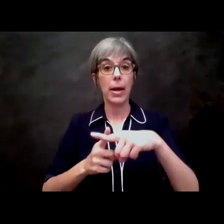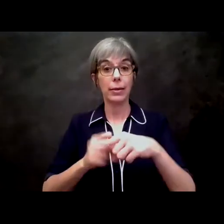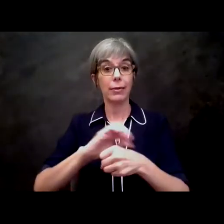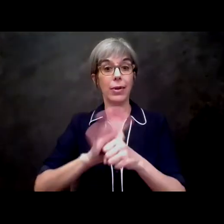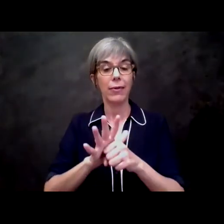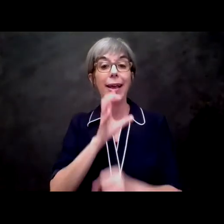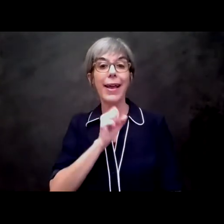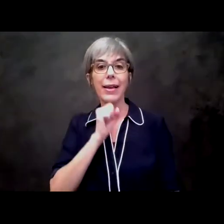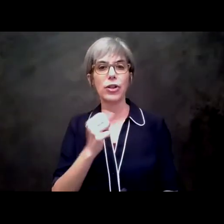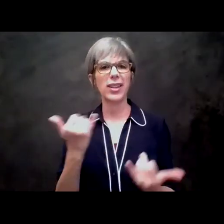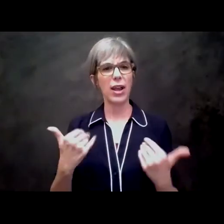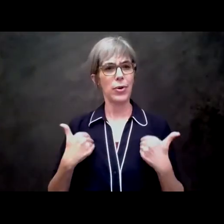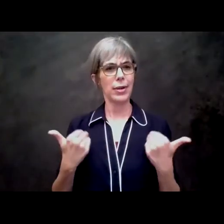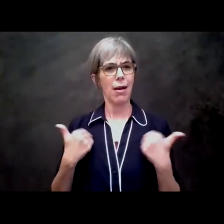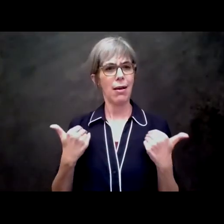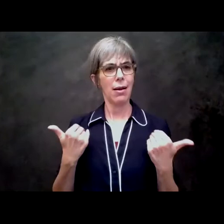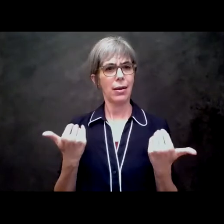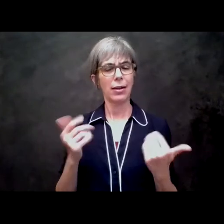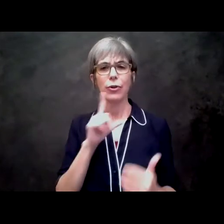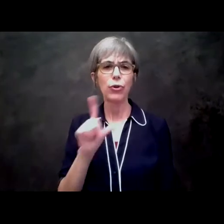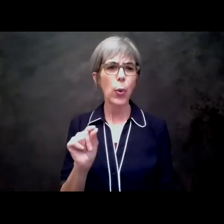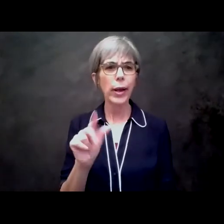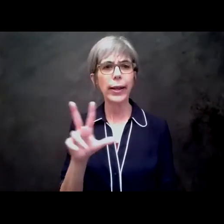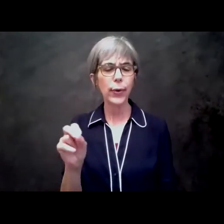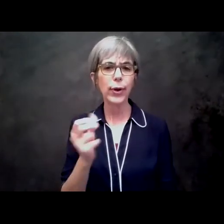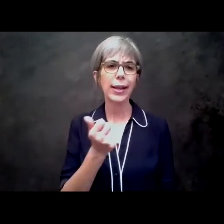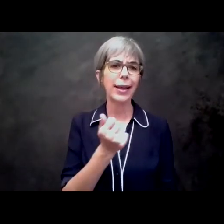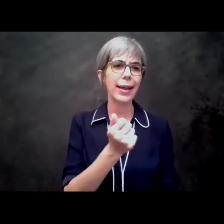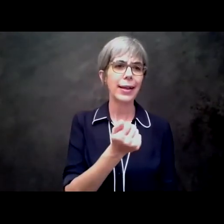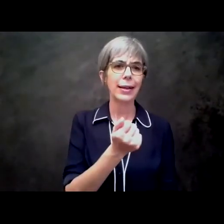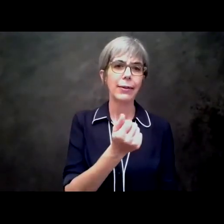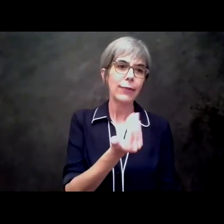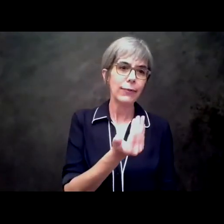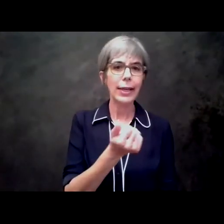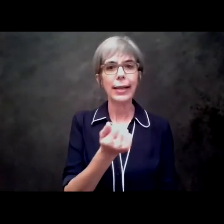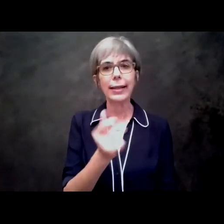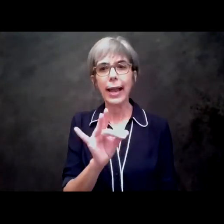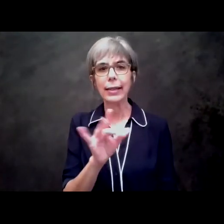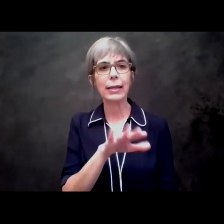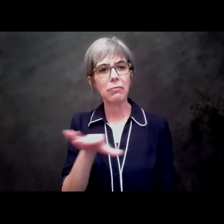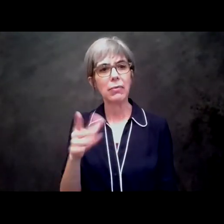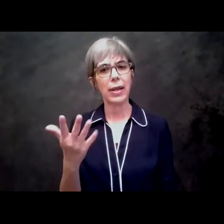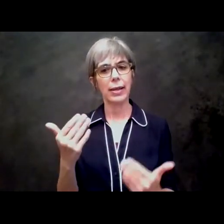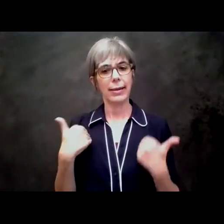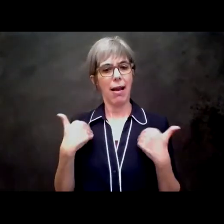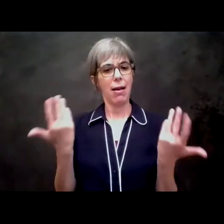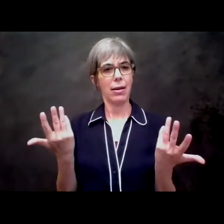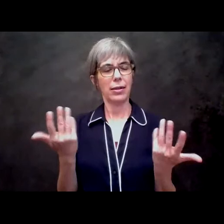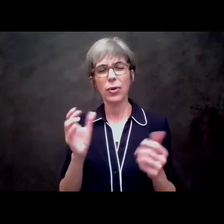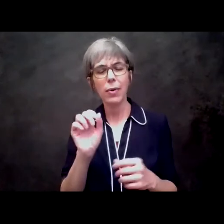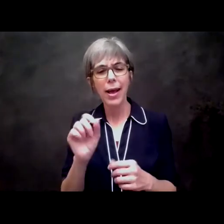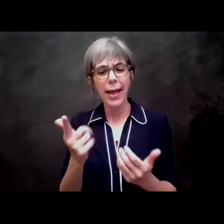adults. Can you discuss the state's plan to reach teens and young adults to persuade them to follow the CDC guidelines and the